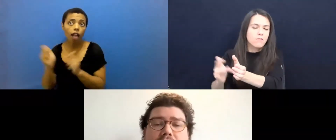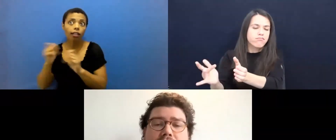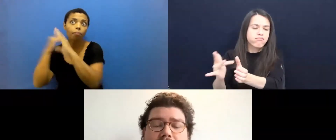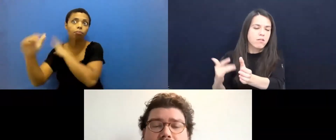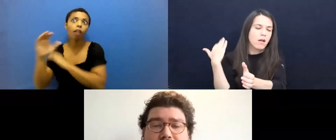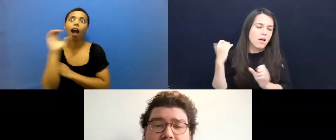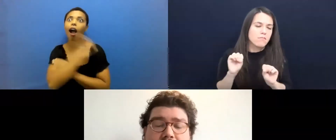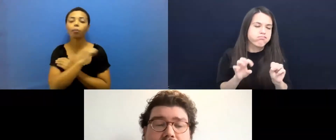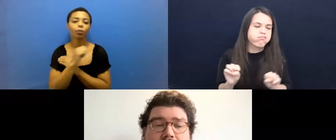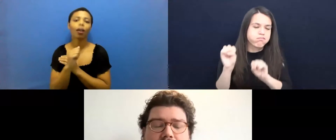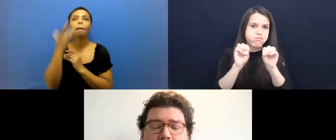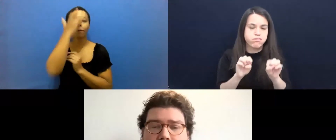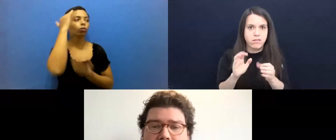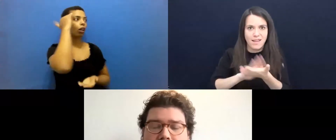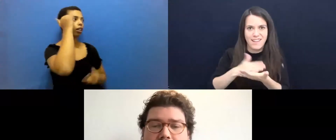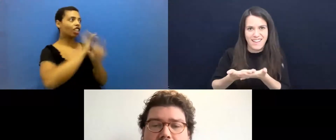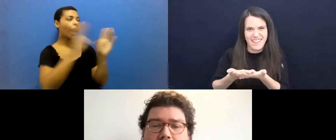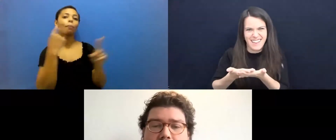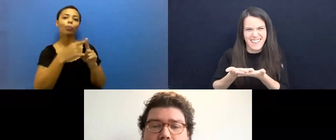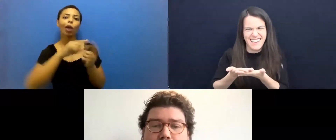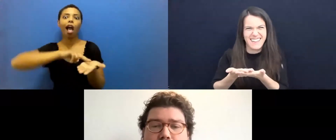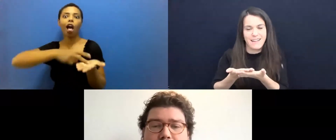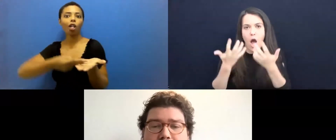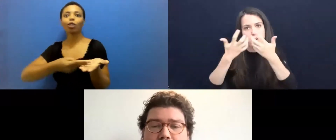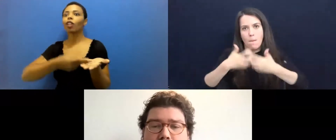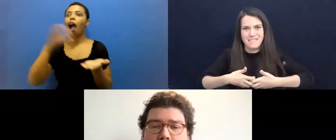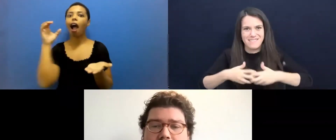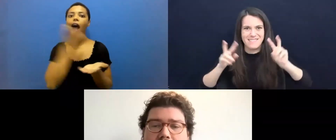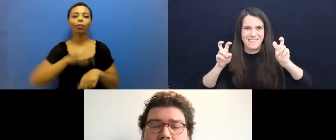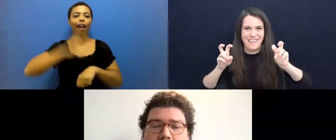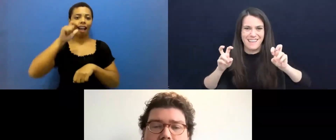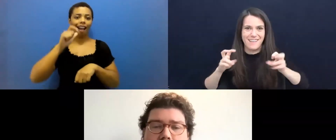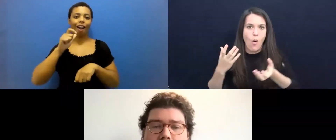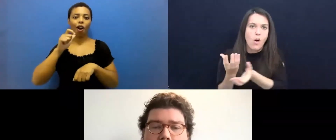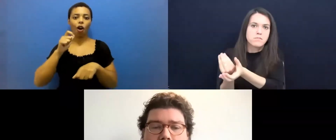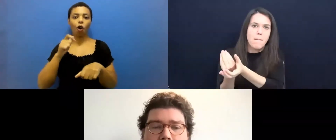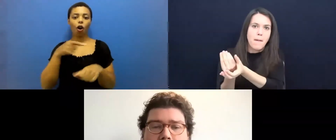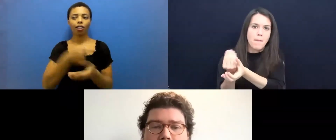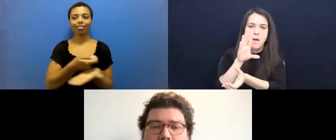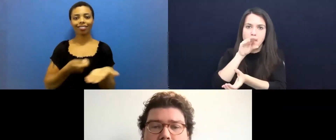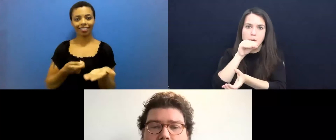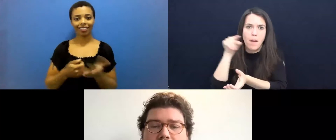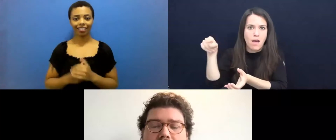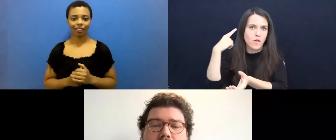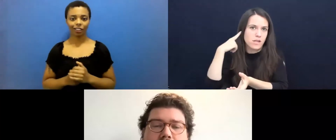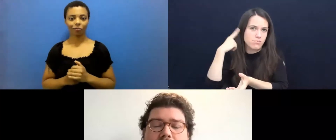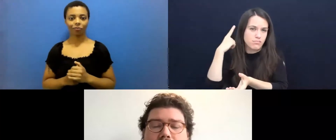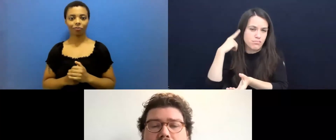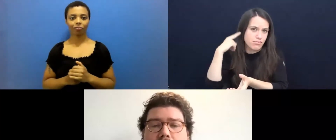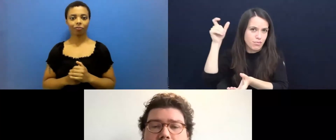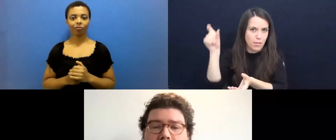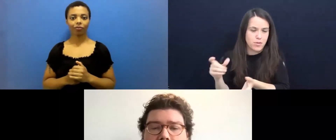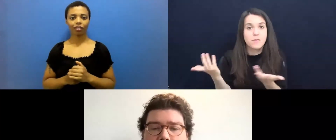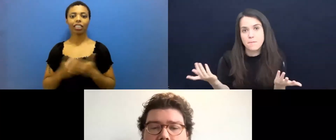understand because it's translated automatically to speech or text. So this is kind